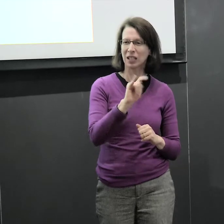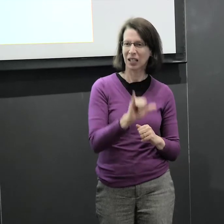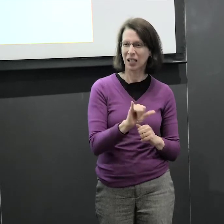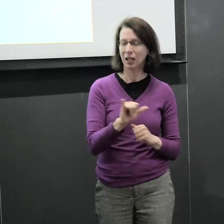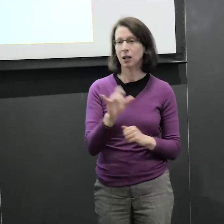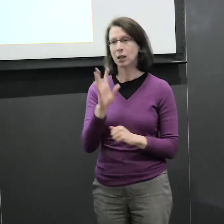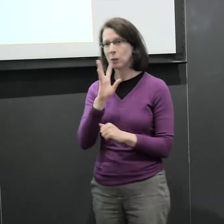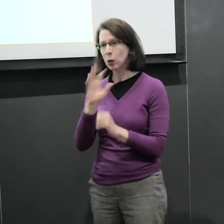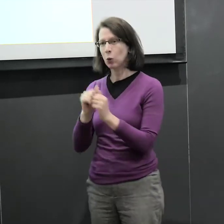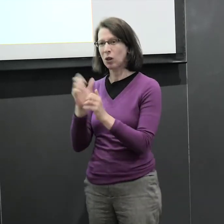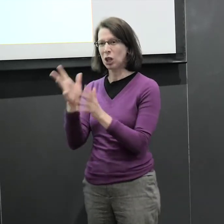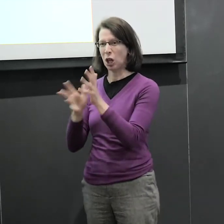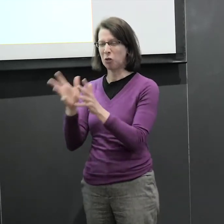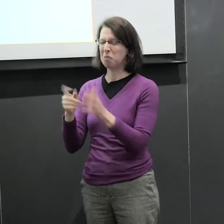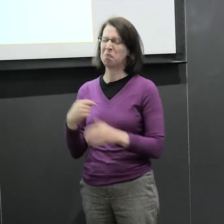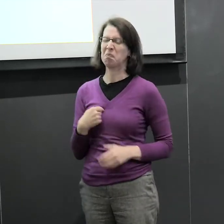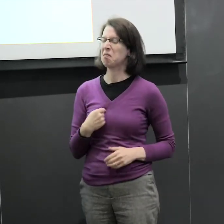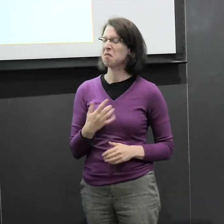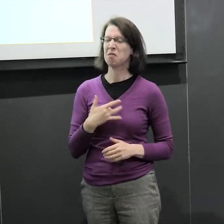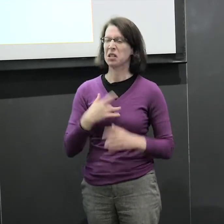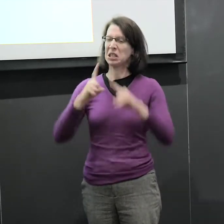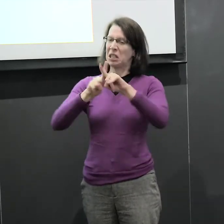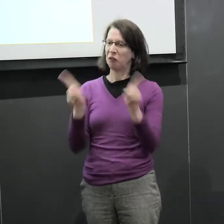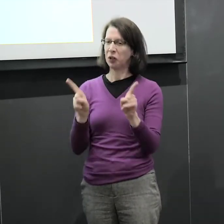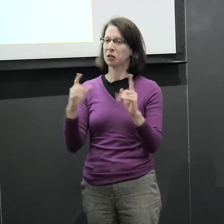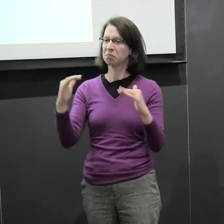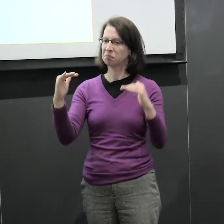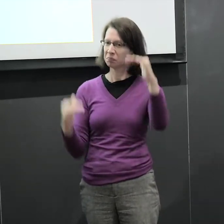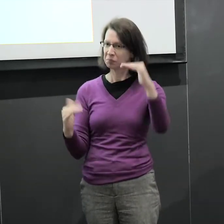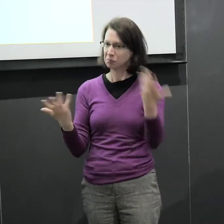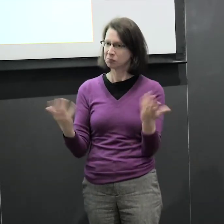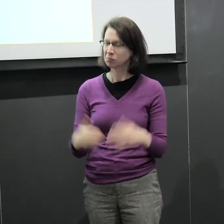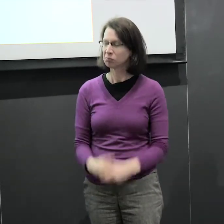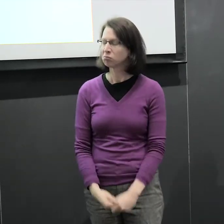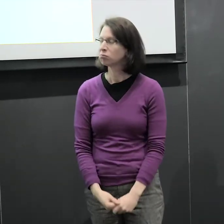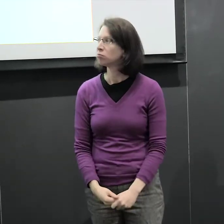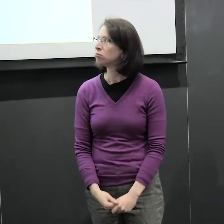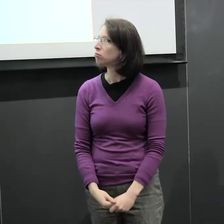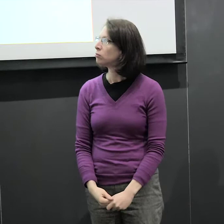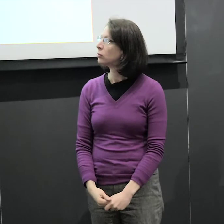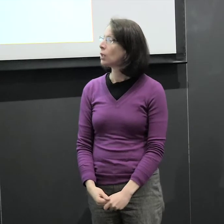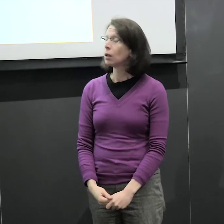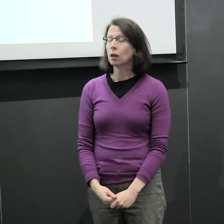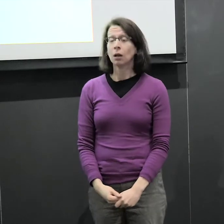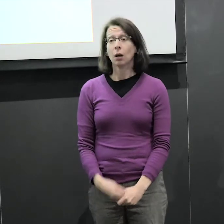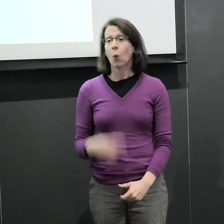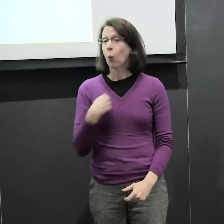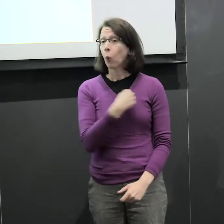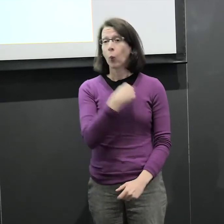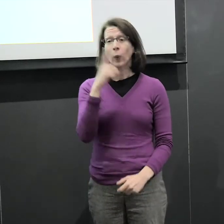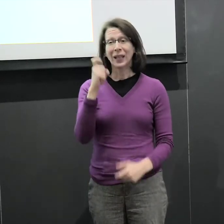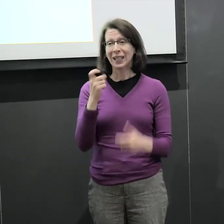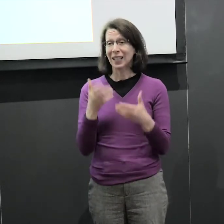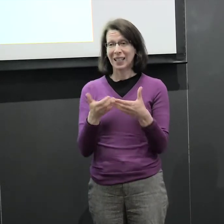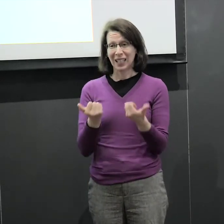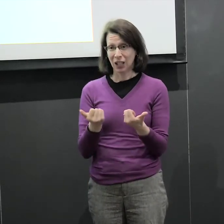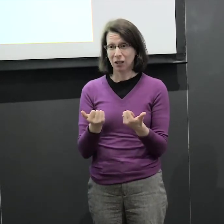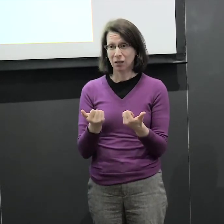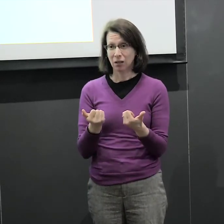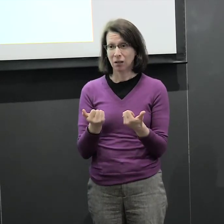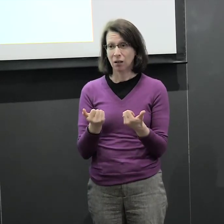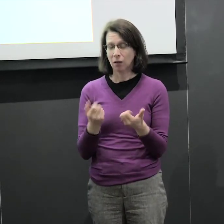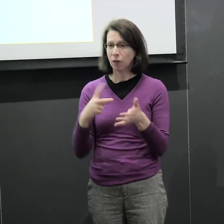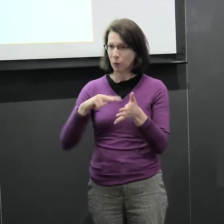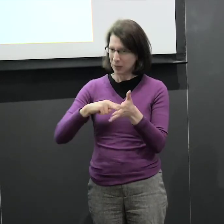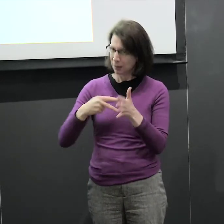But here, we need a distinction from